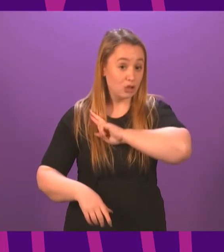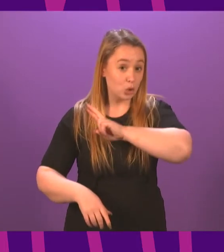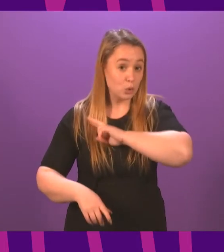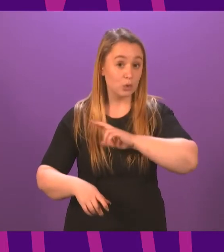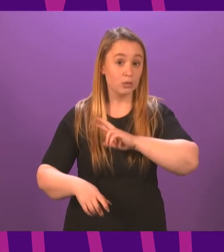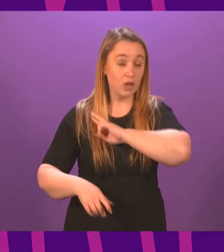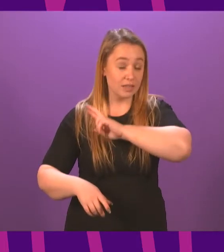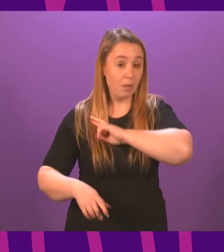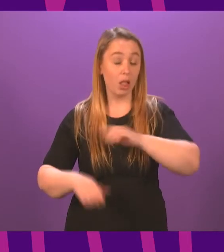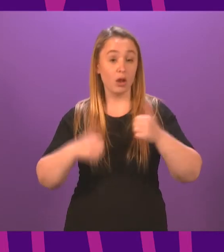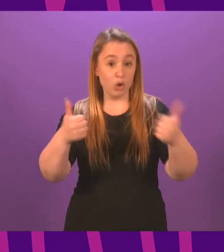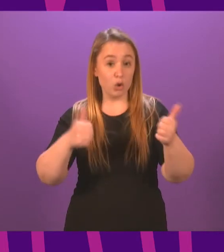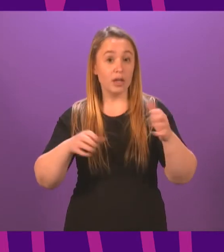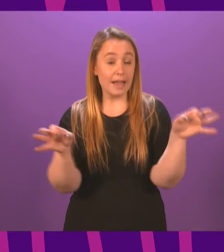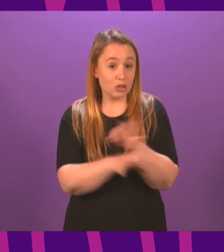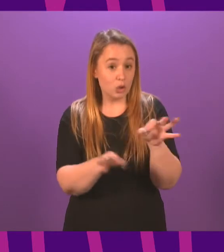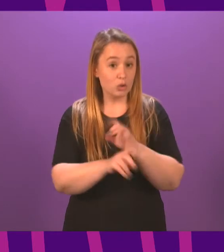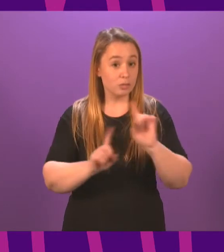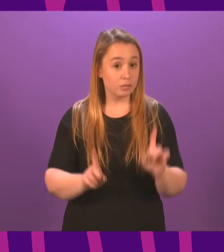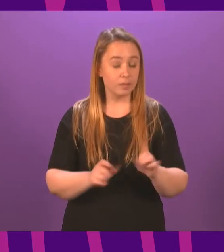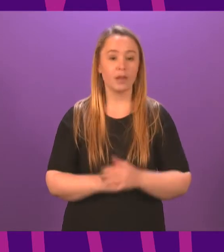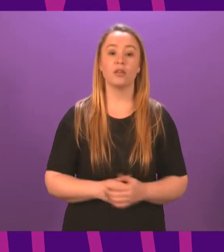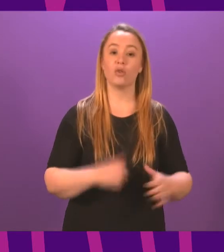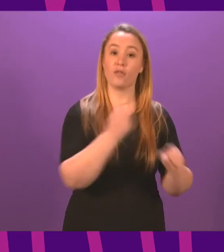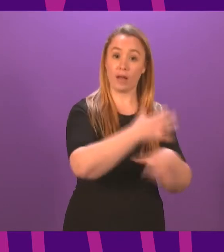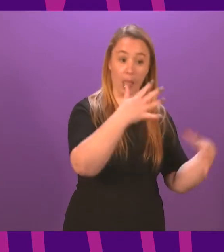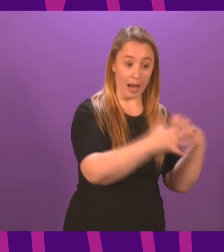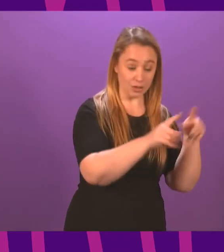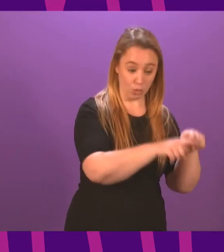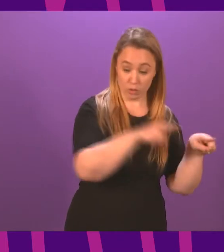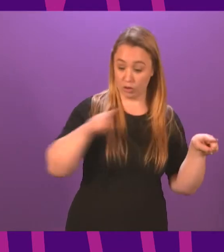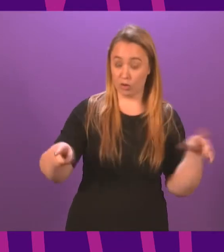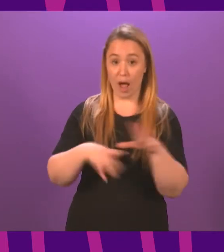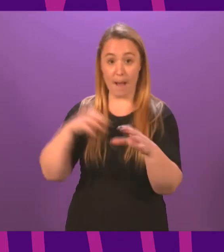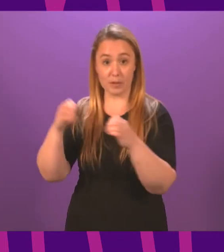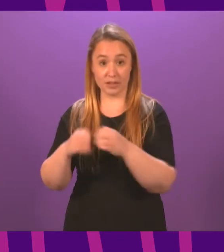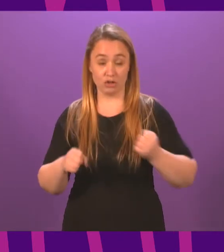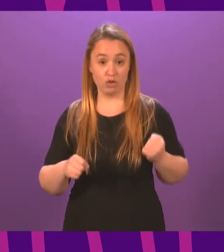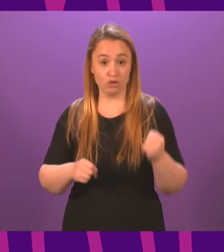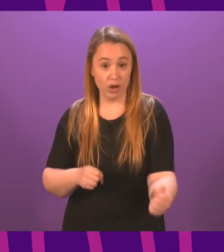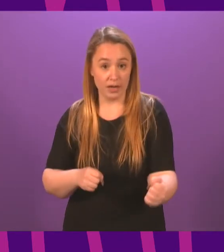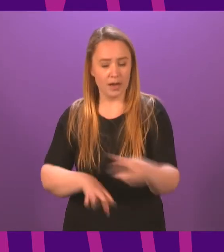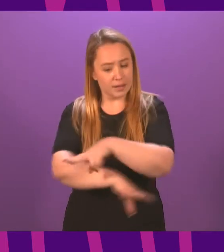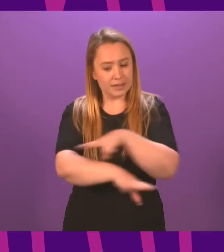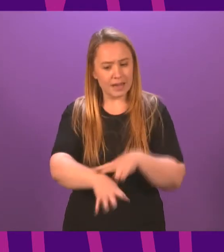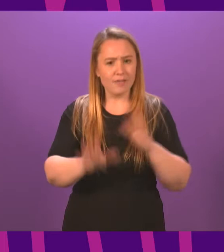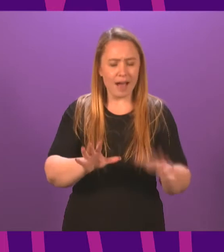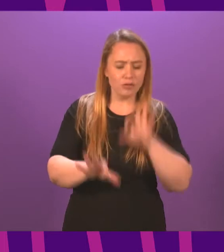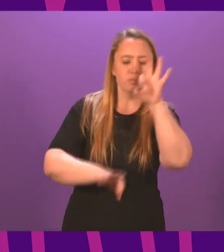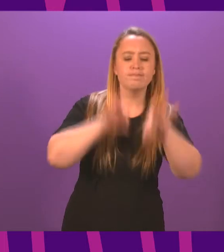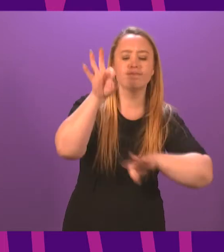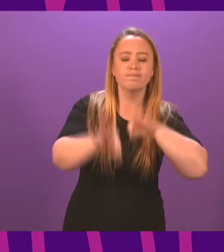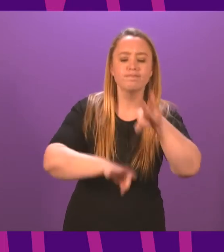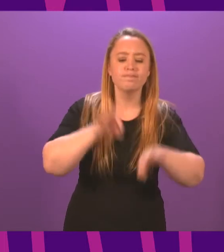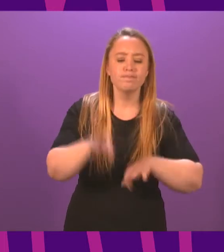travel uncertainty, if someone boards a train from Glasgow to Aberdeen this Saturday, are the ScotRail staff expected to interrogate their